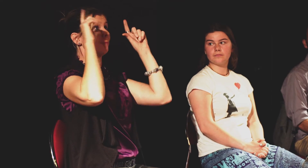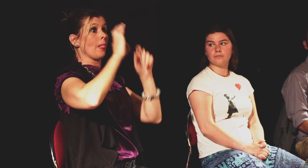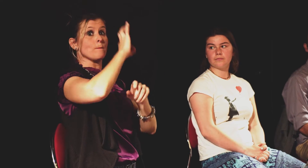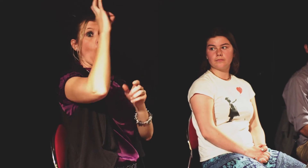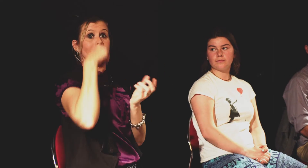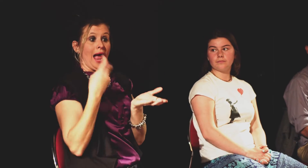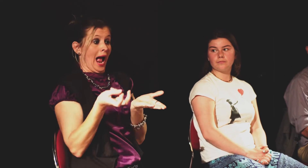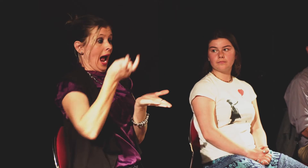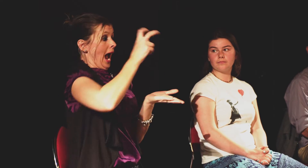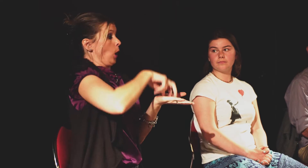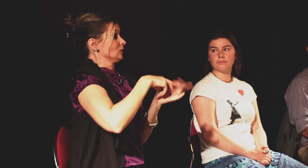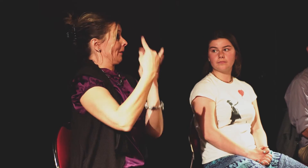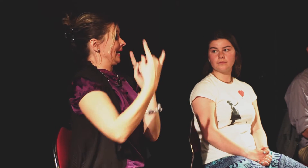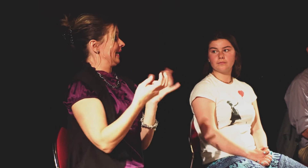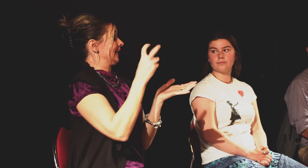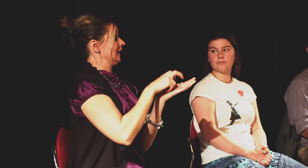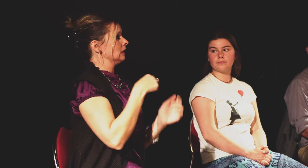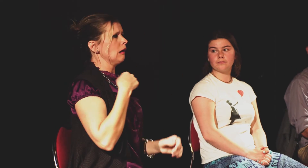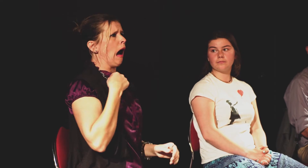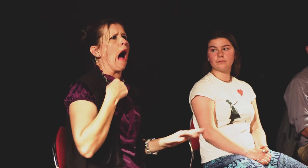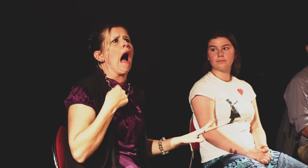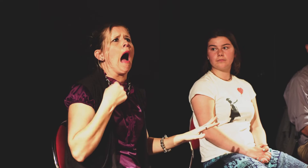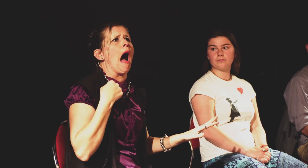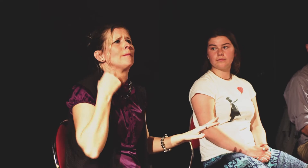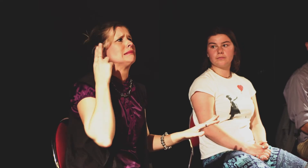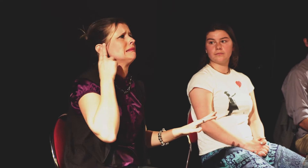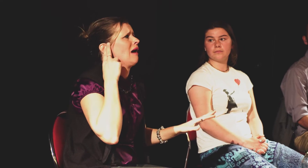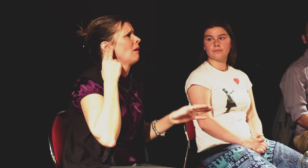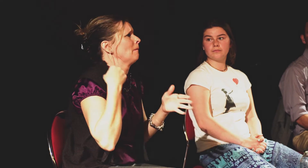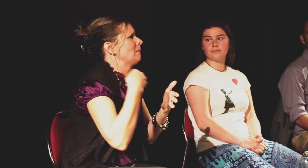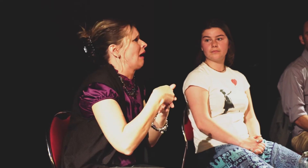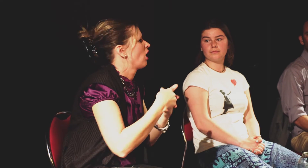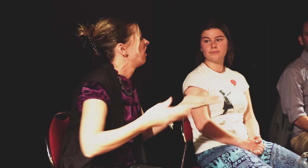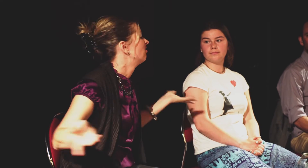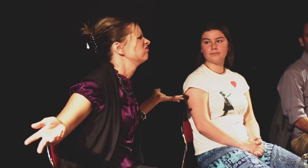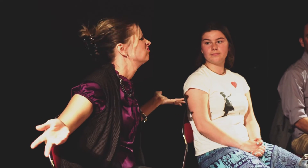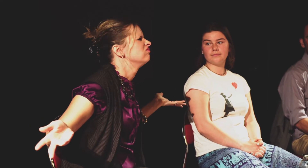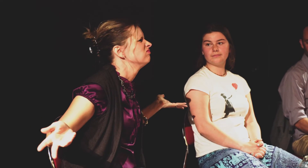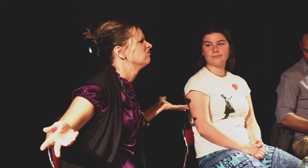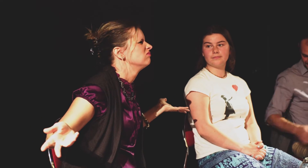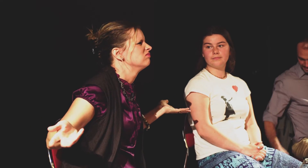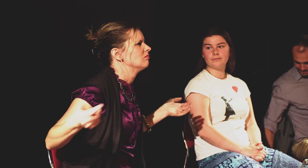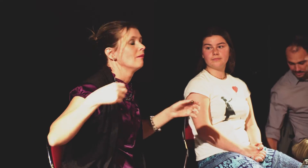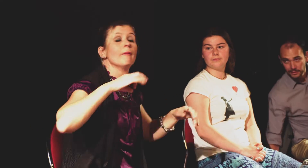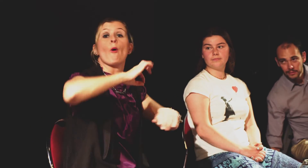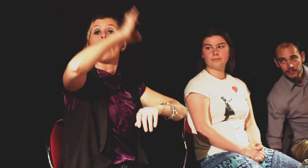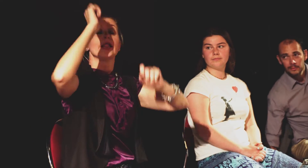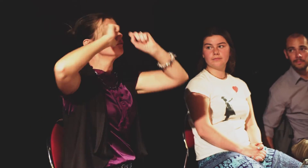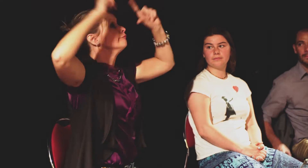I mean, when we wake up in the morning and we get out of bed, we're like, oh my gosh, I'm deaf, another barrier.